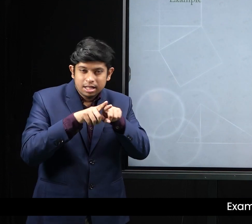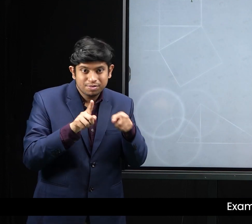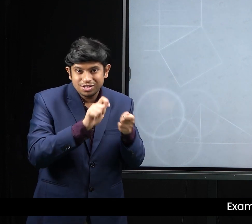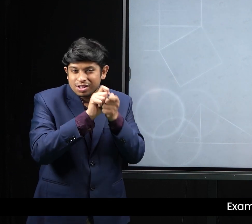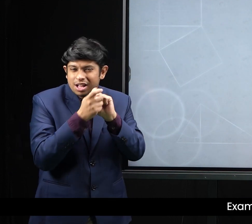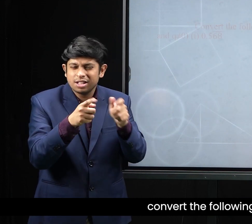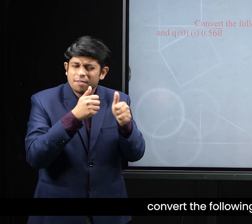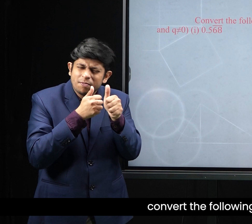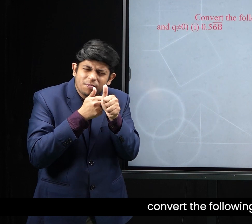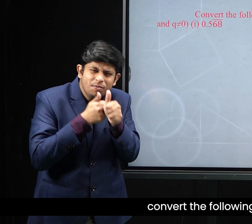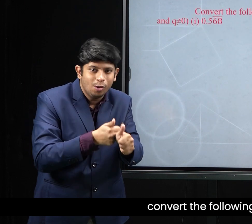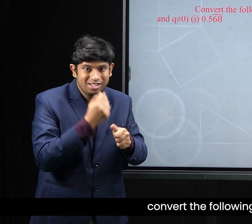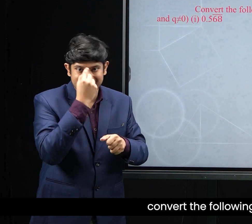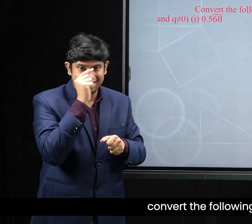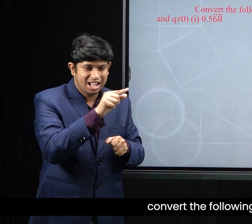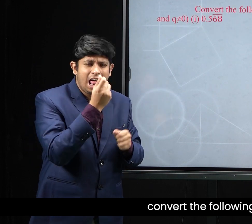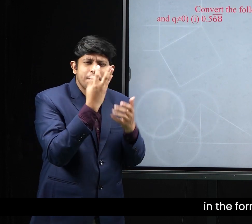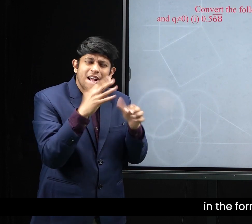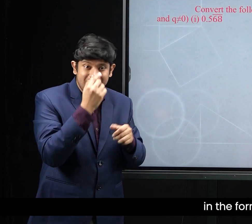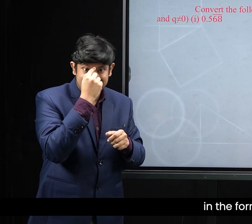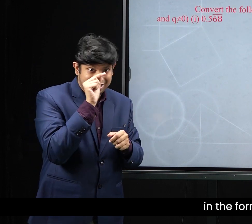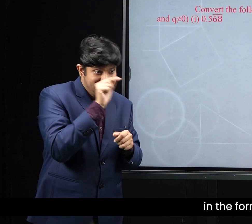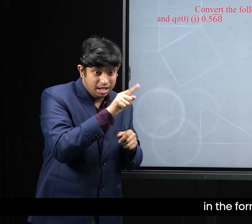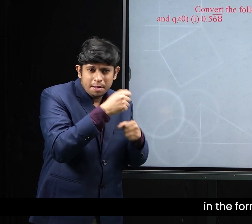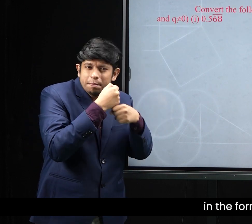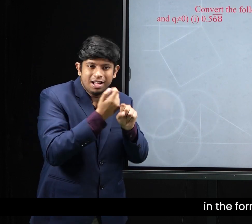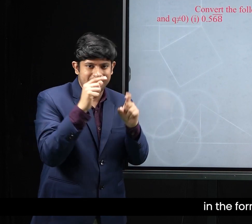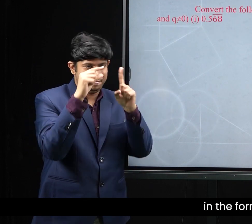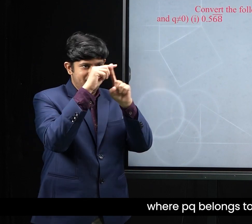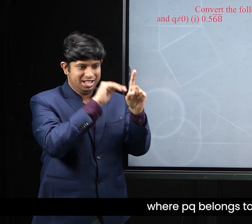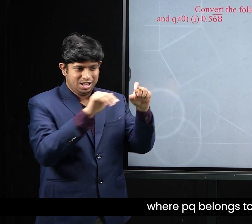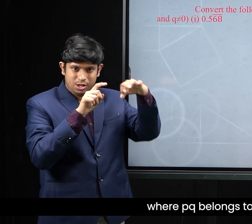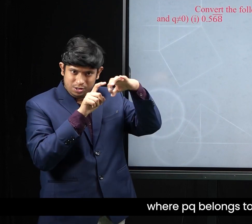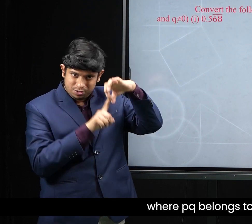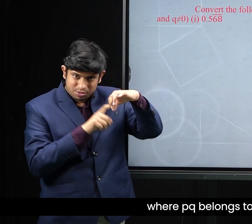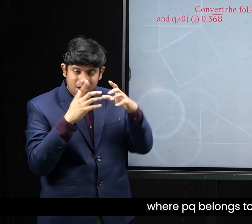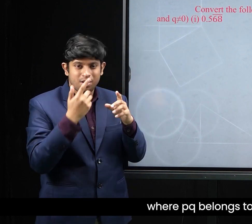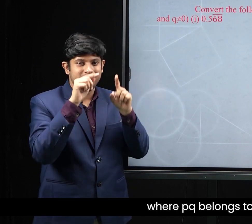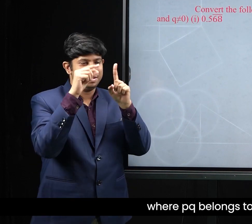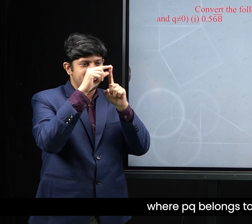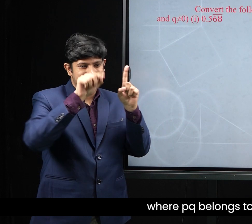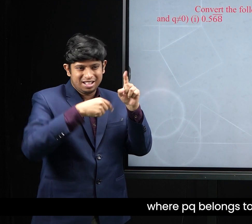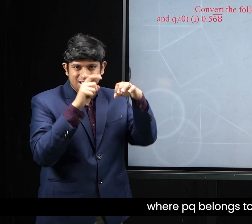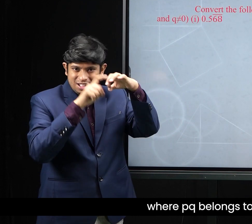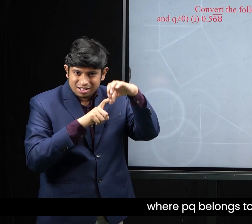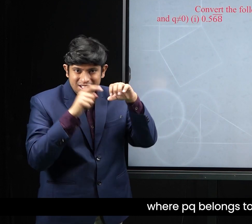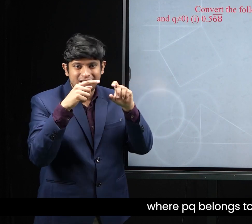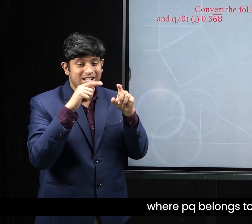Example: convert the following decimal numbers in the form of p by q, where pq belong to integers and q not equal to